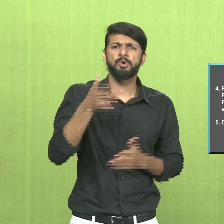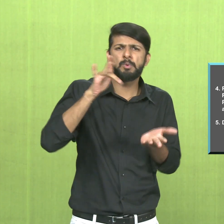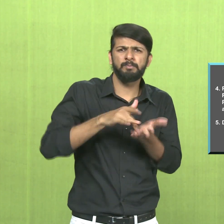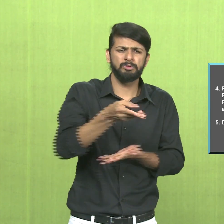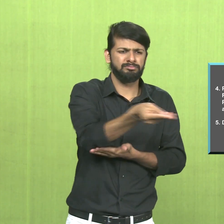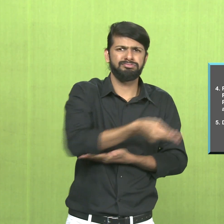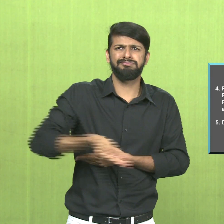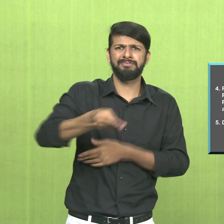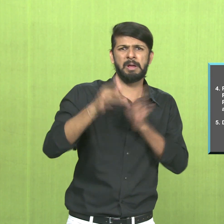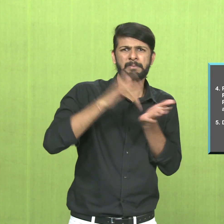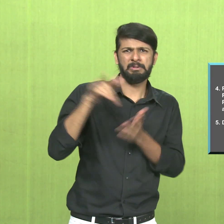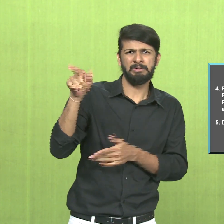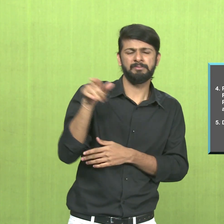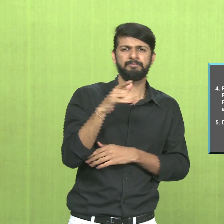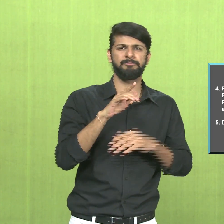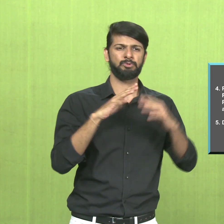In West Bengal,